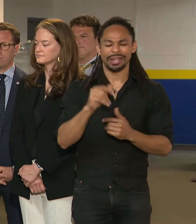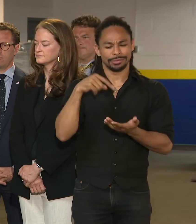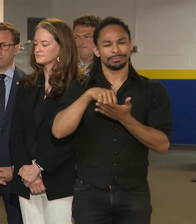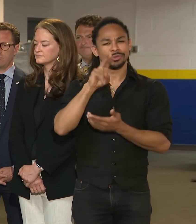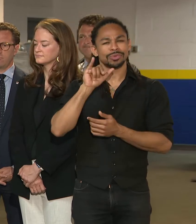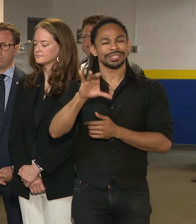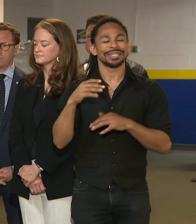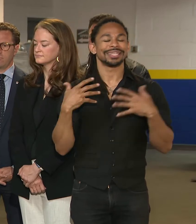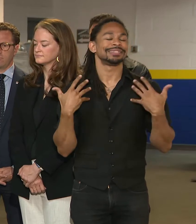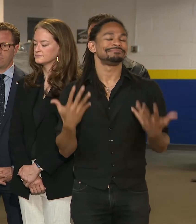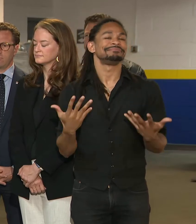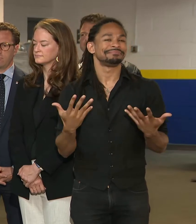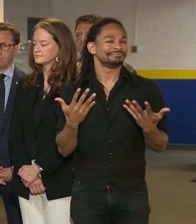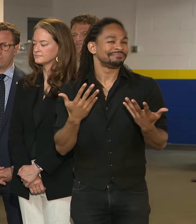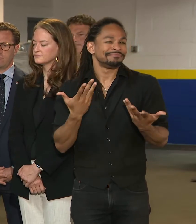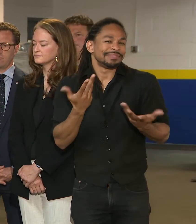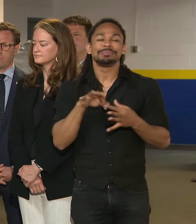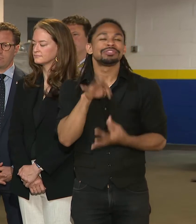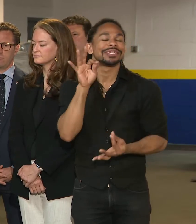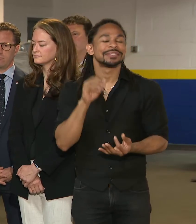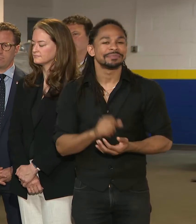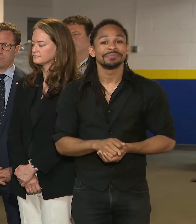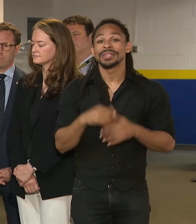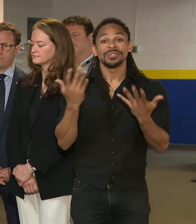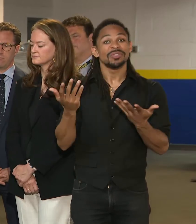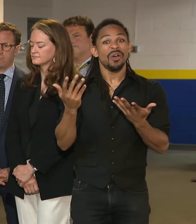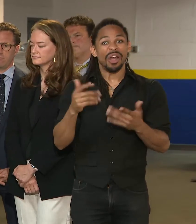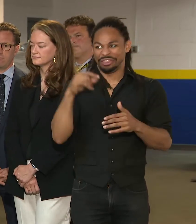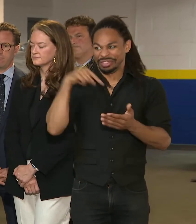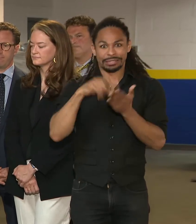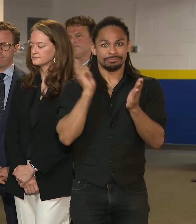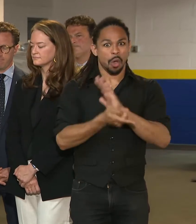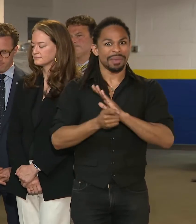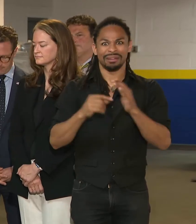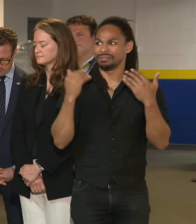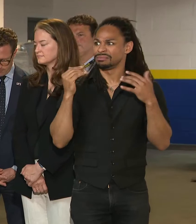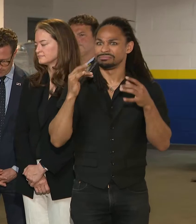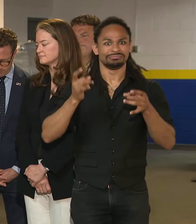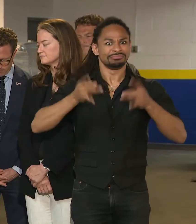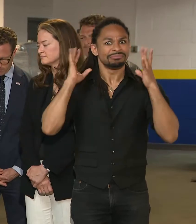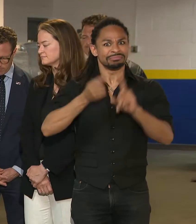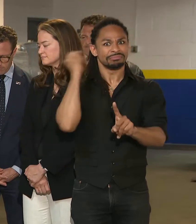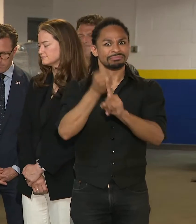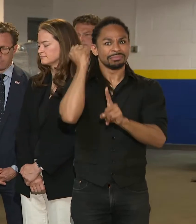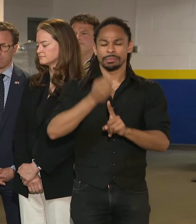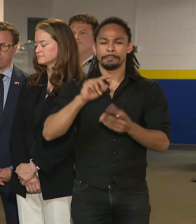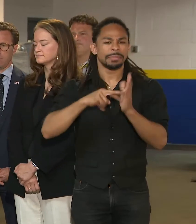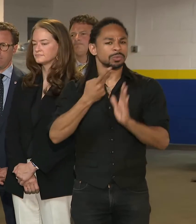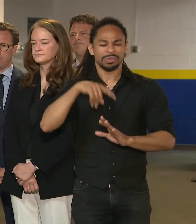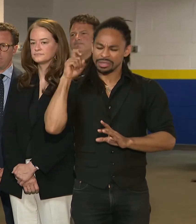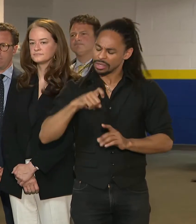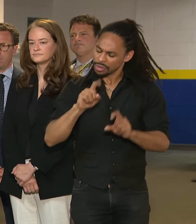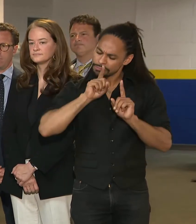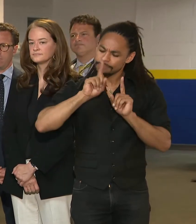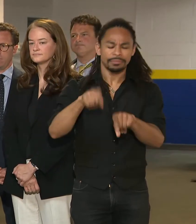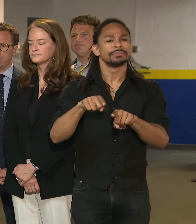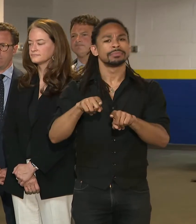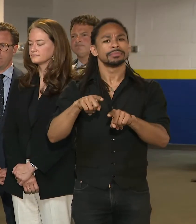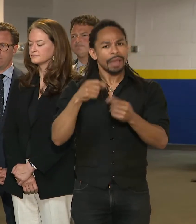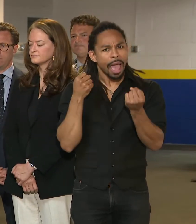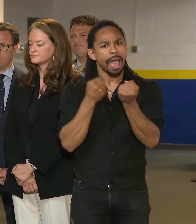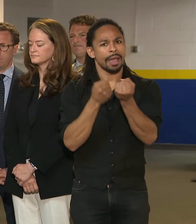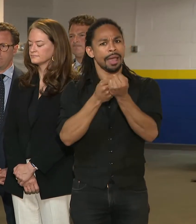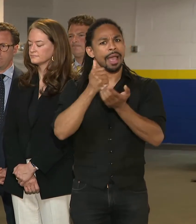in moments such as these, there is no alternative action. We must do what we can to help others. We share